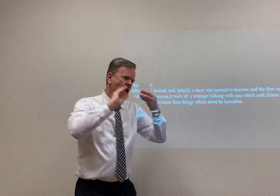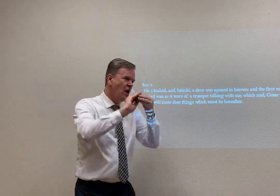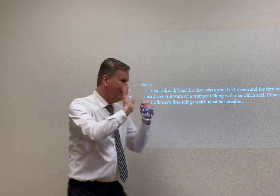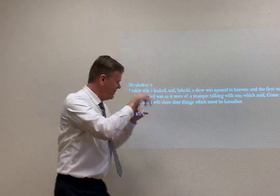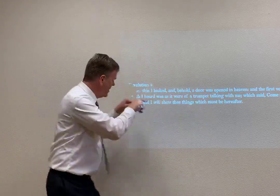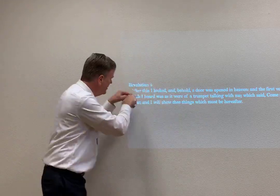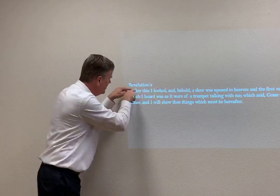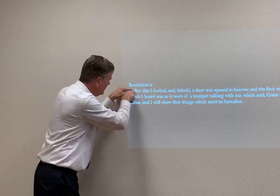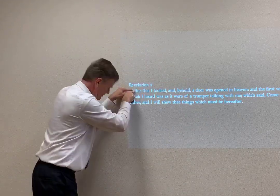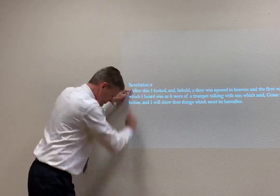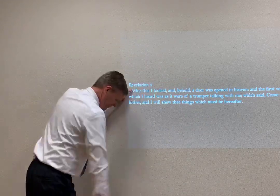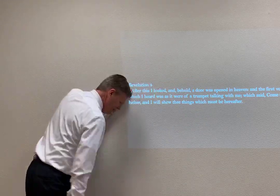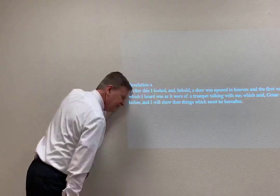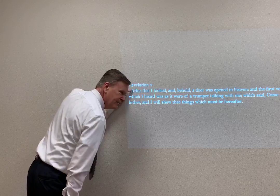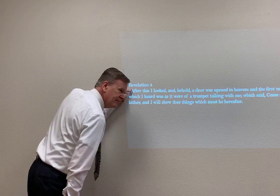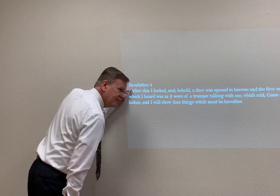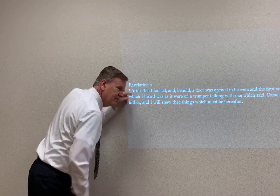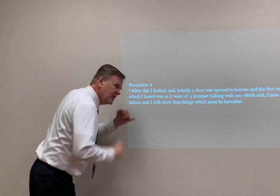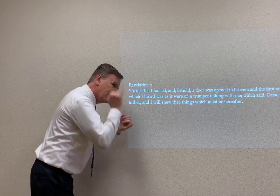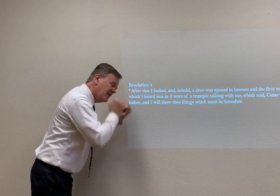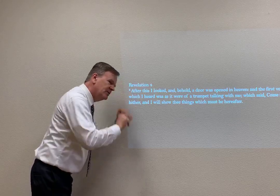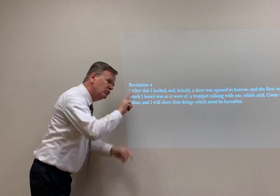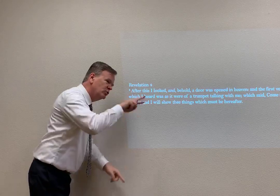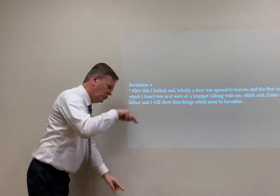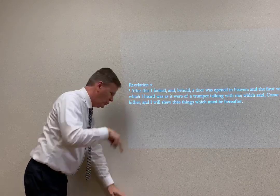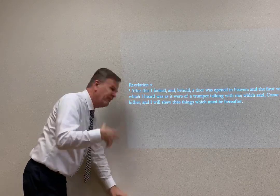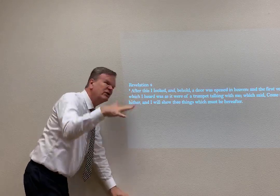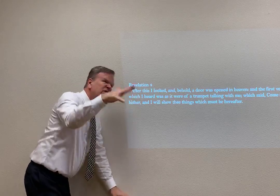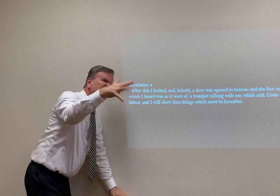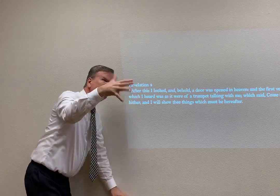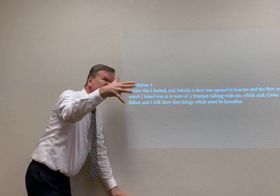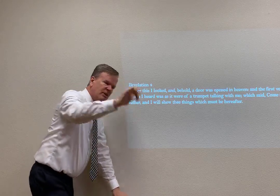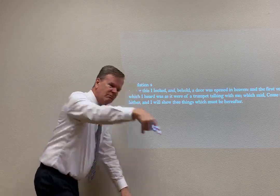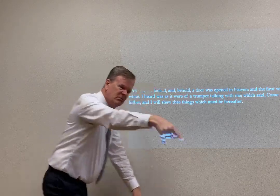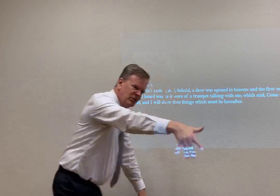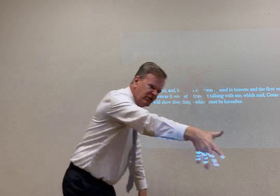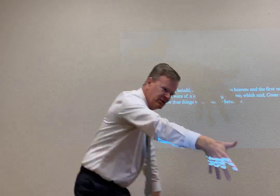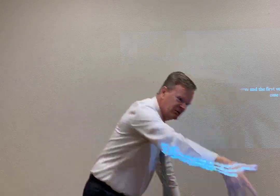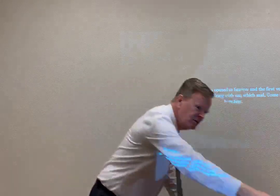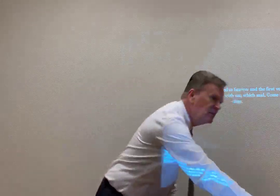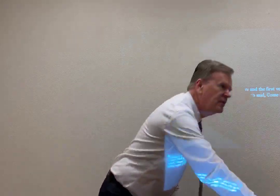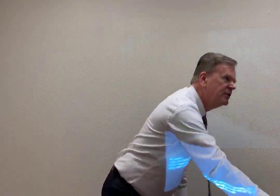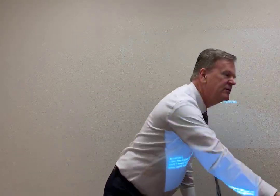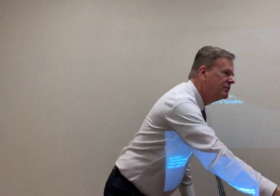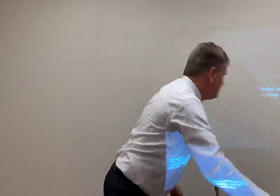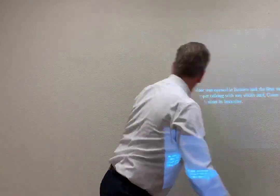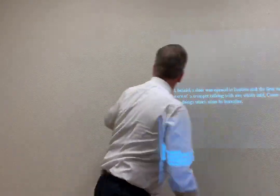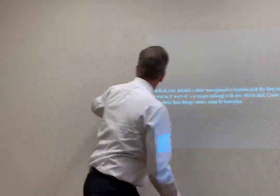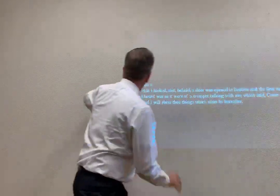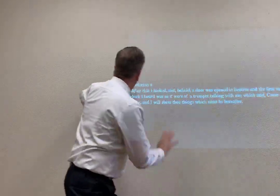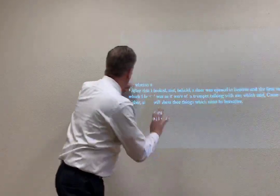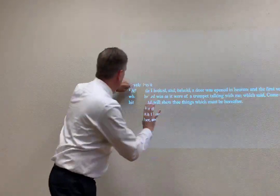Right. That's all in Revelation chapter 4. And it goes all the way down to chapter 22. Right. And that's the end of the